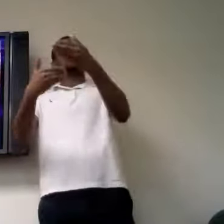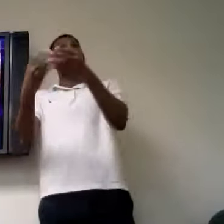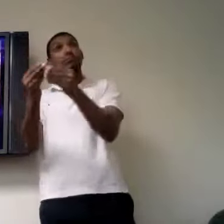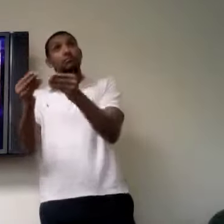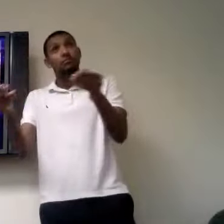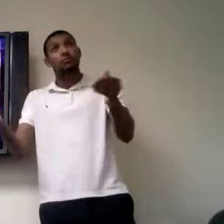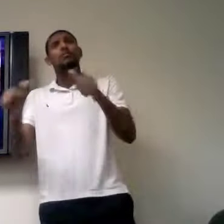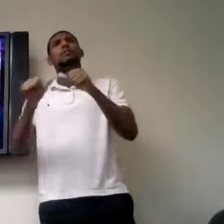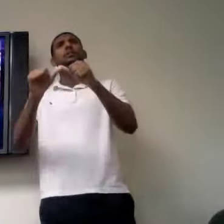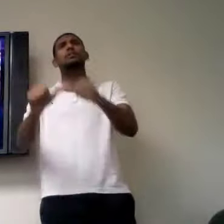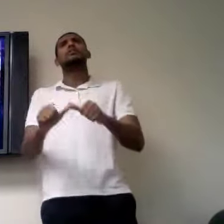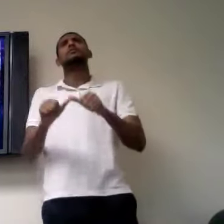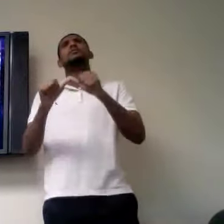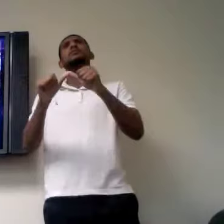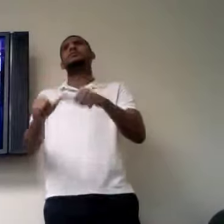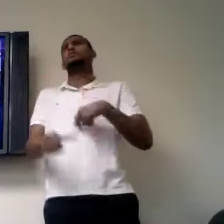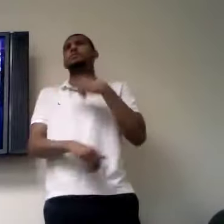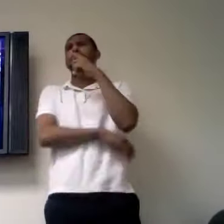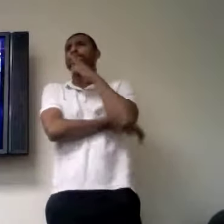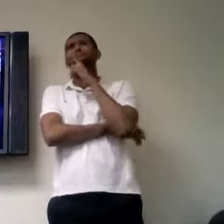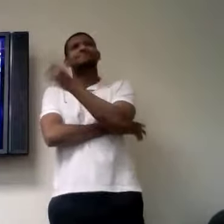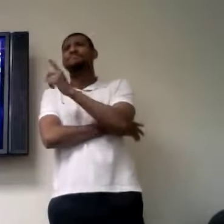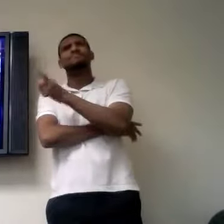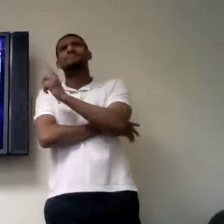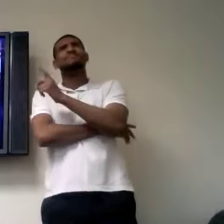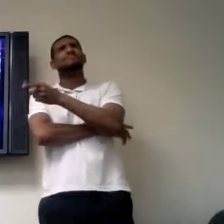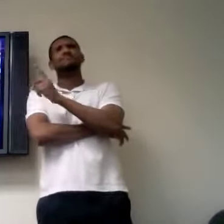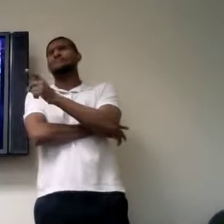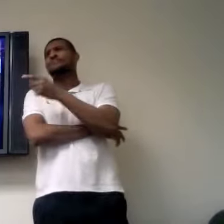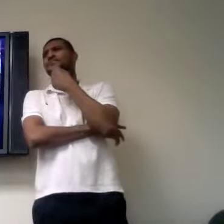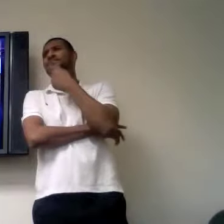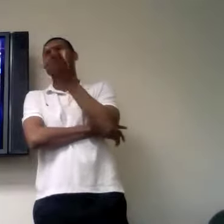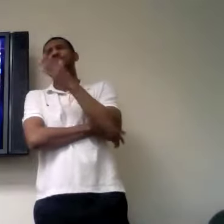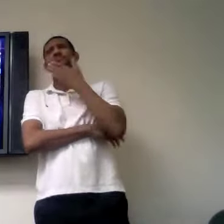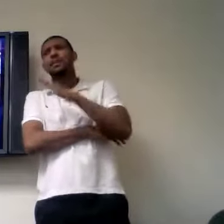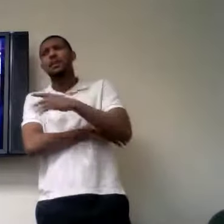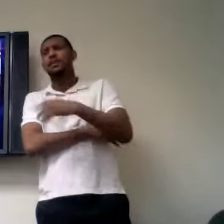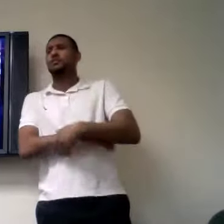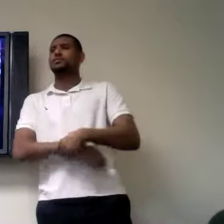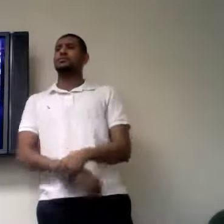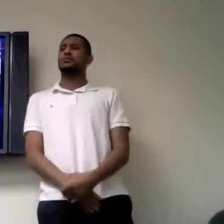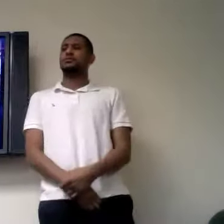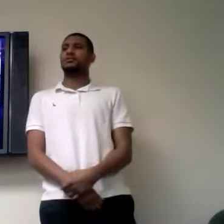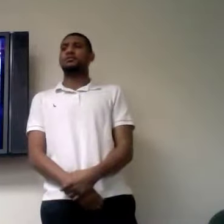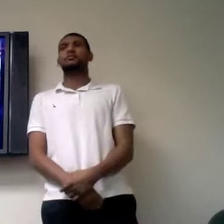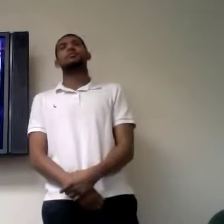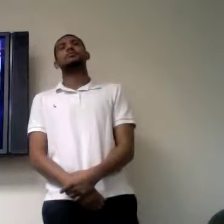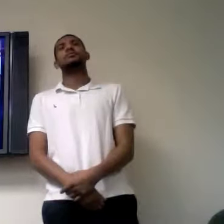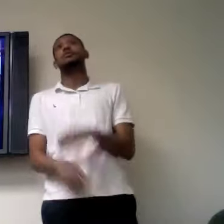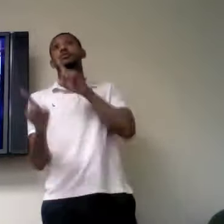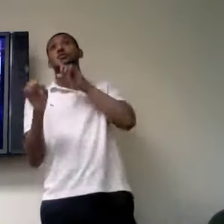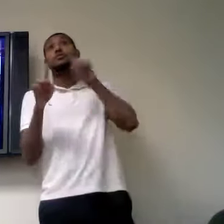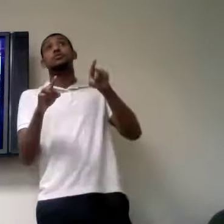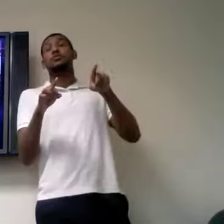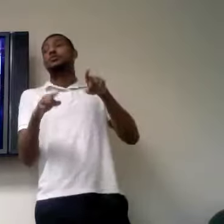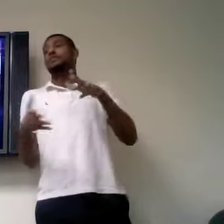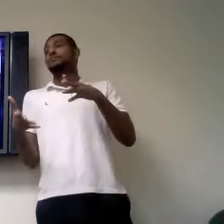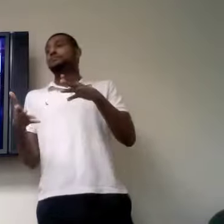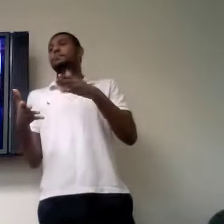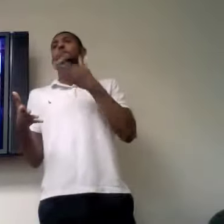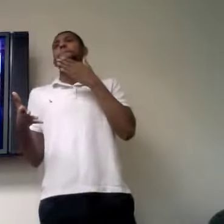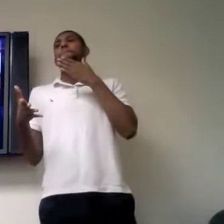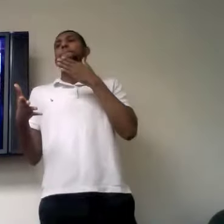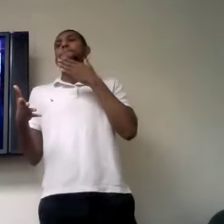he continued to vilify the Union officers stationed on the island and reported on the alleged mistreatment of